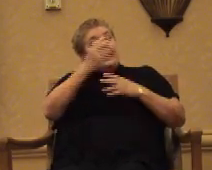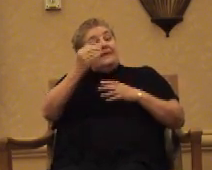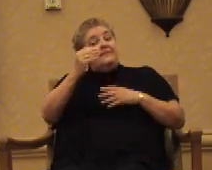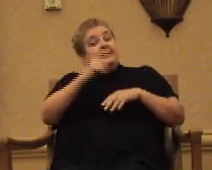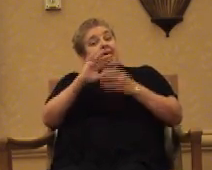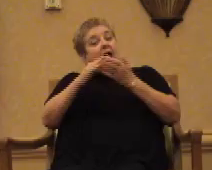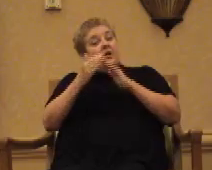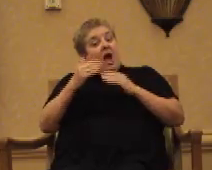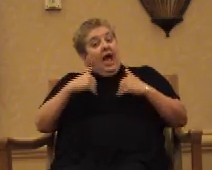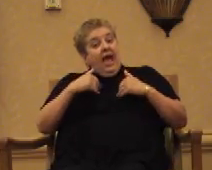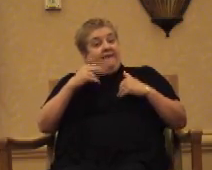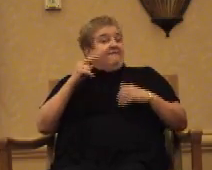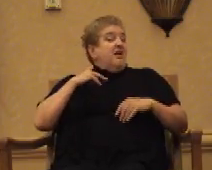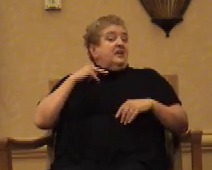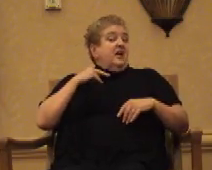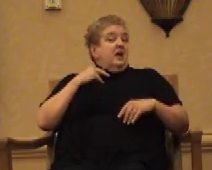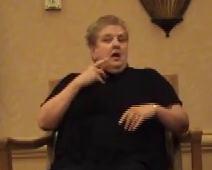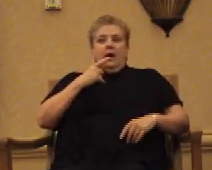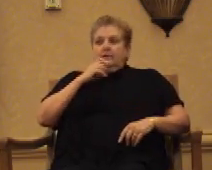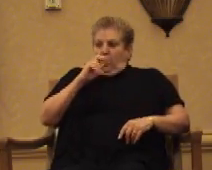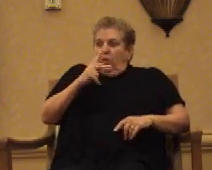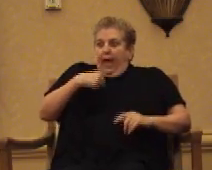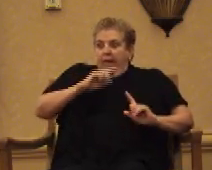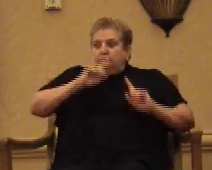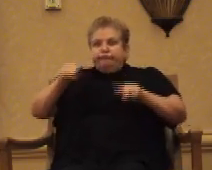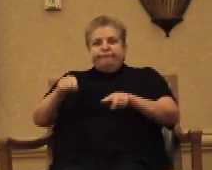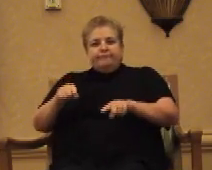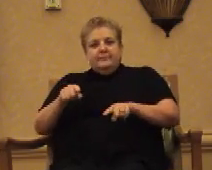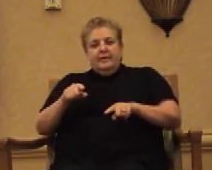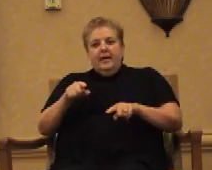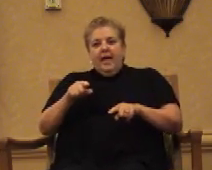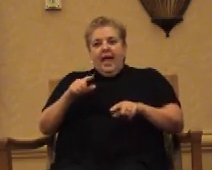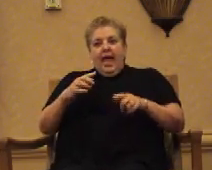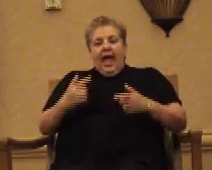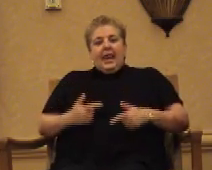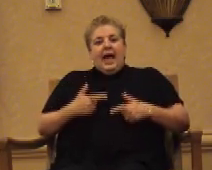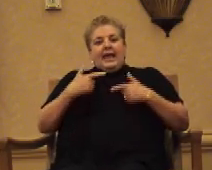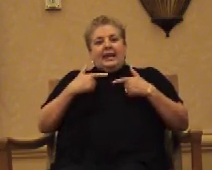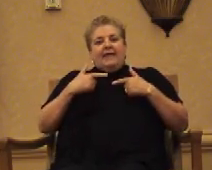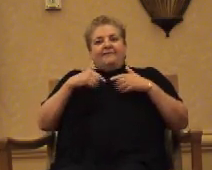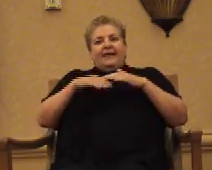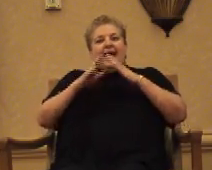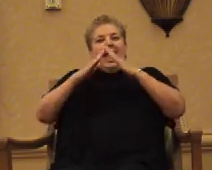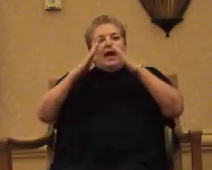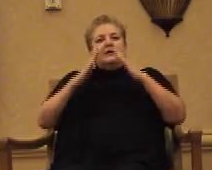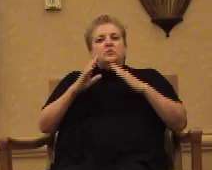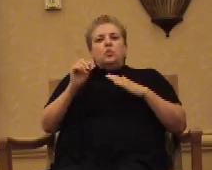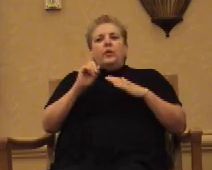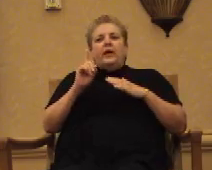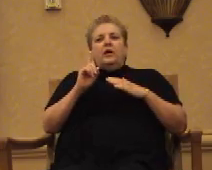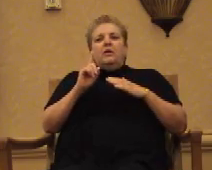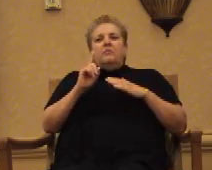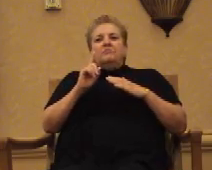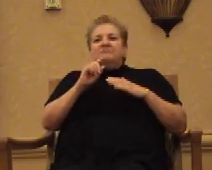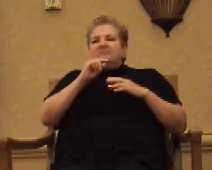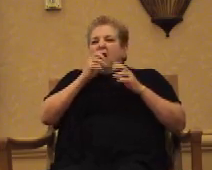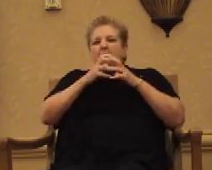I said, I'll be right down. And I was living in this house where there was very little drinking at all. I don't think there was